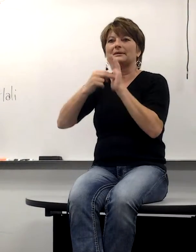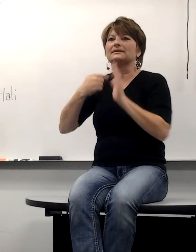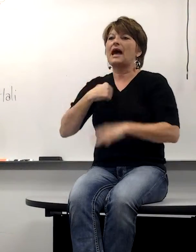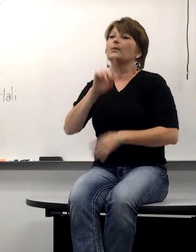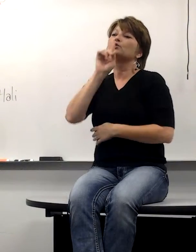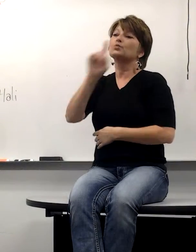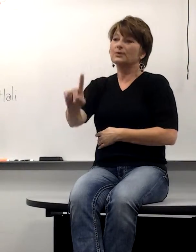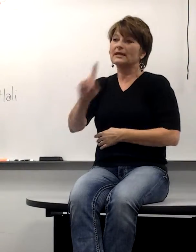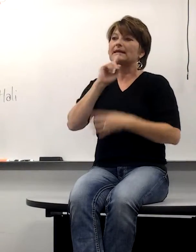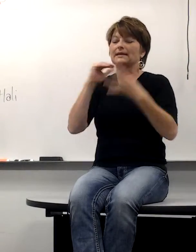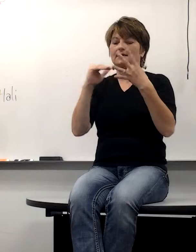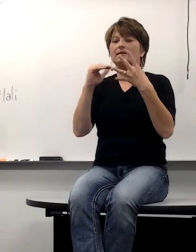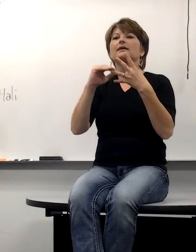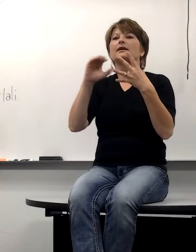It would have been stage 2.